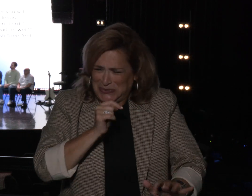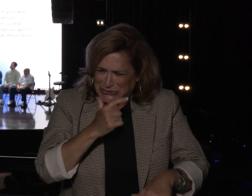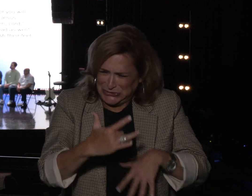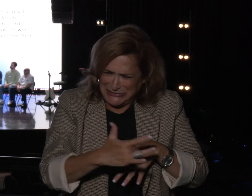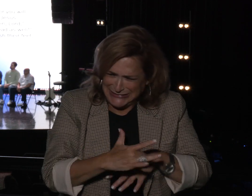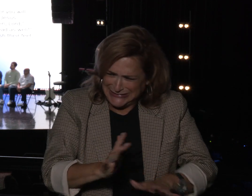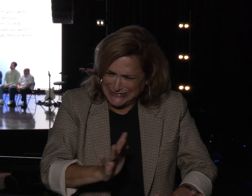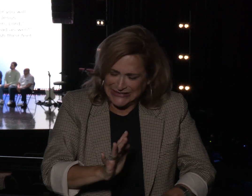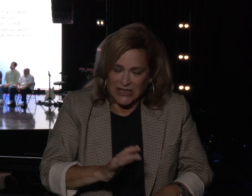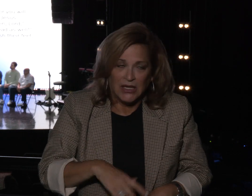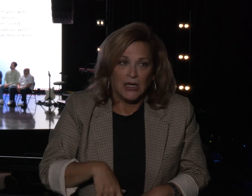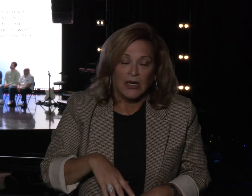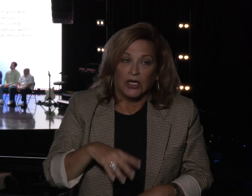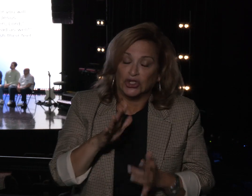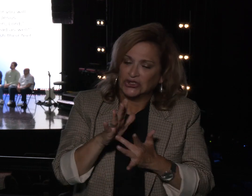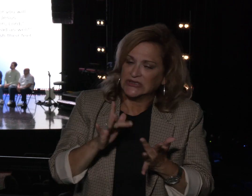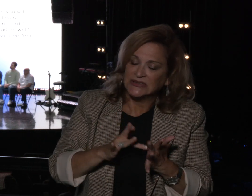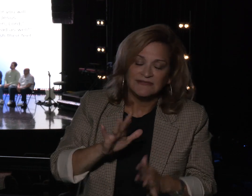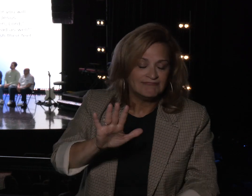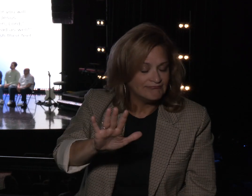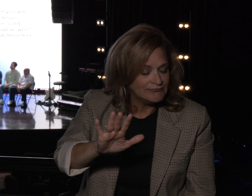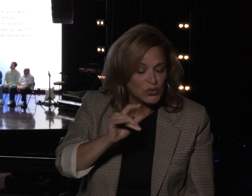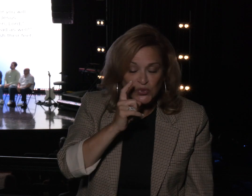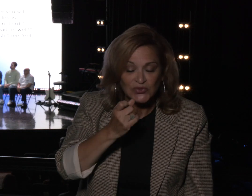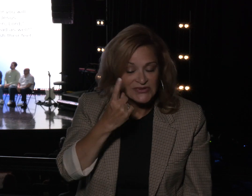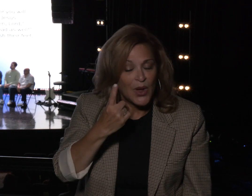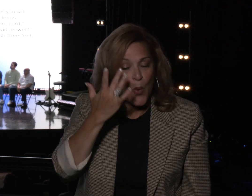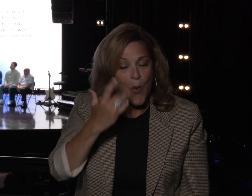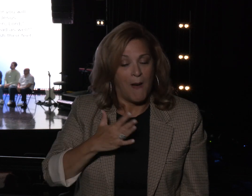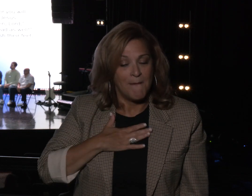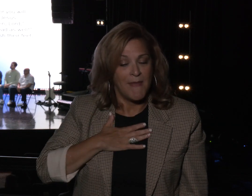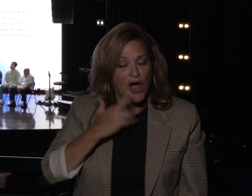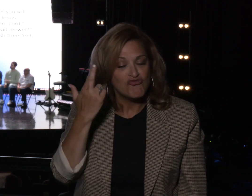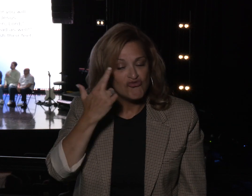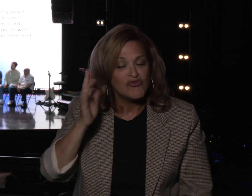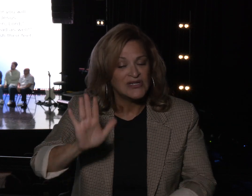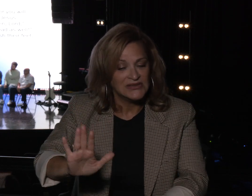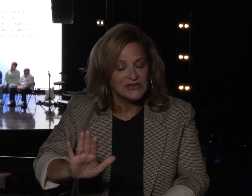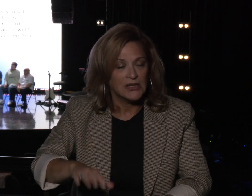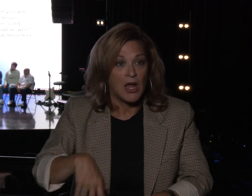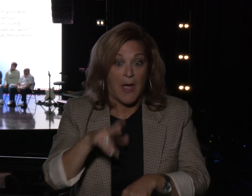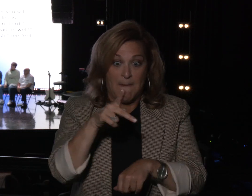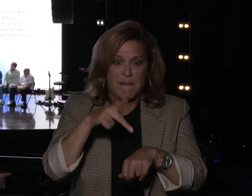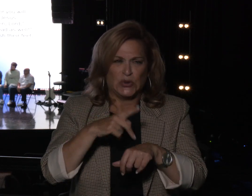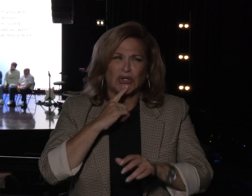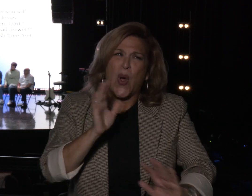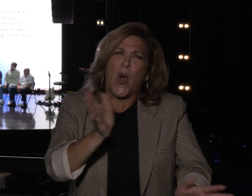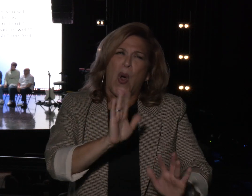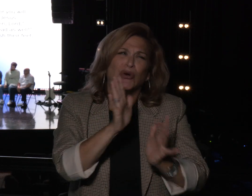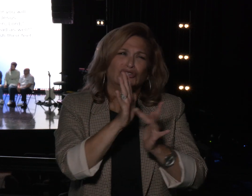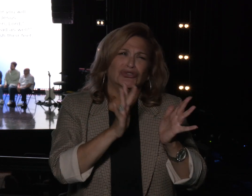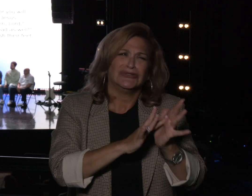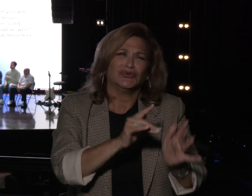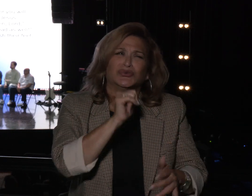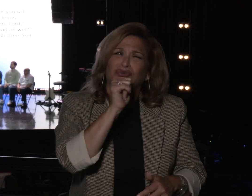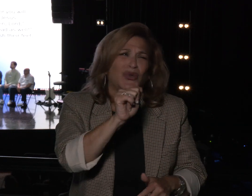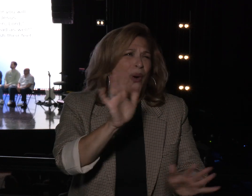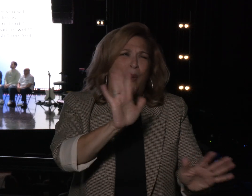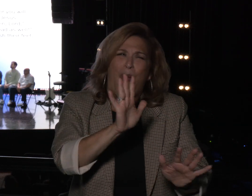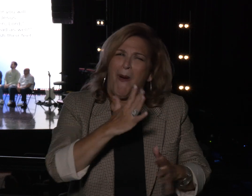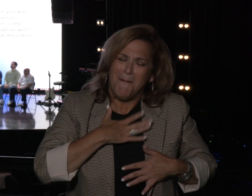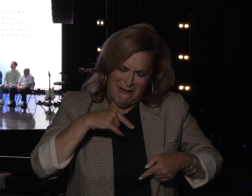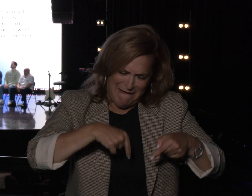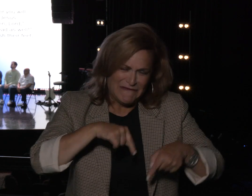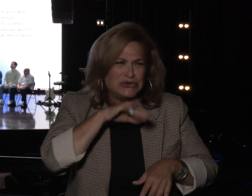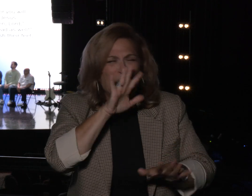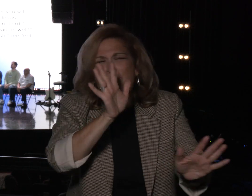will understand." "No," said Peter, "you shall never wash my feet." Jesus answered, "Unless I wash you, you have no part with me." Then